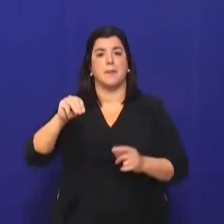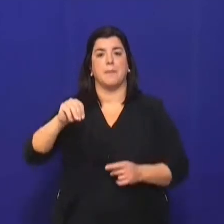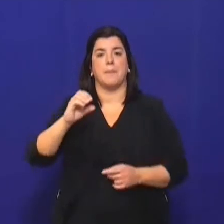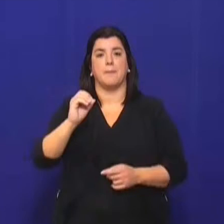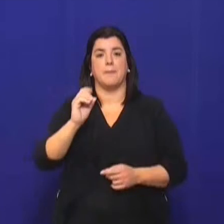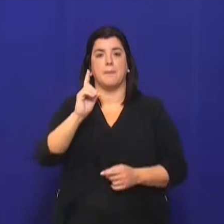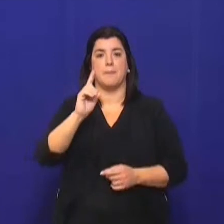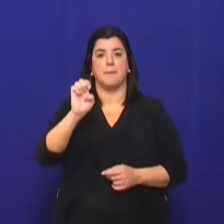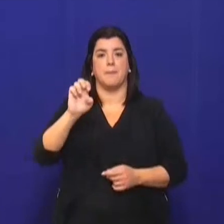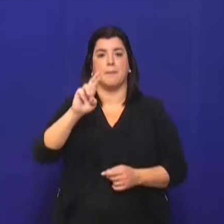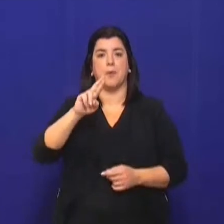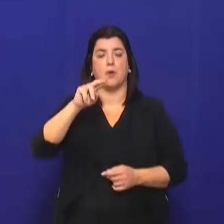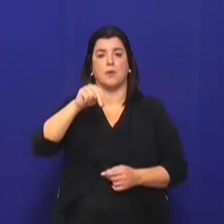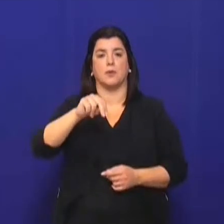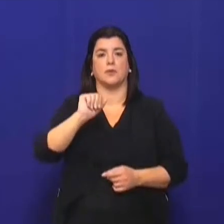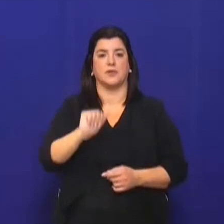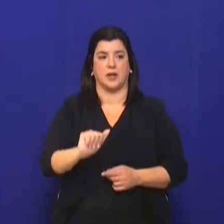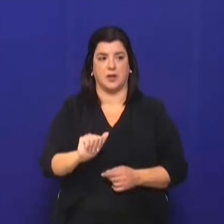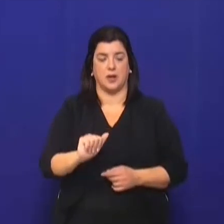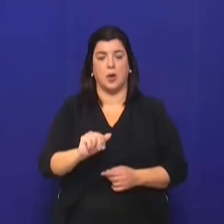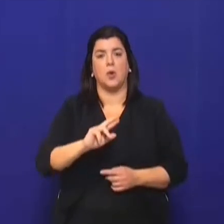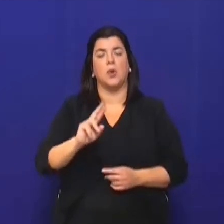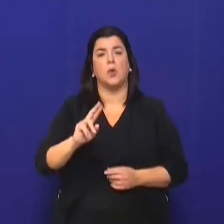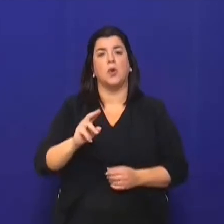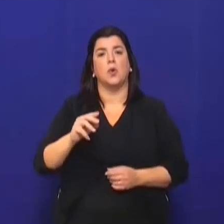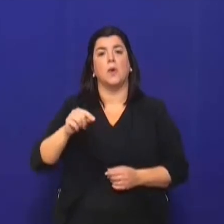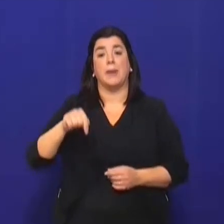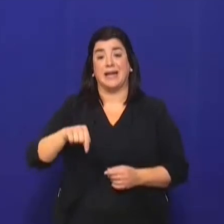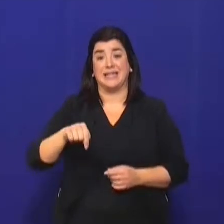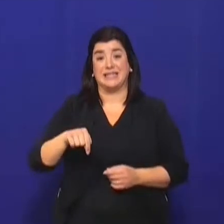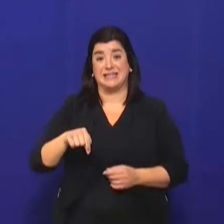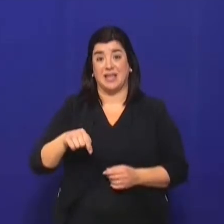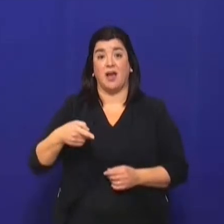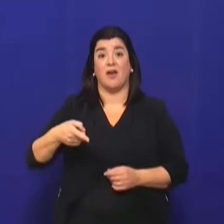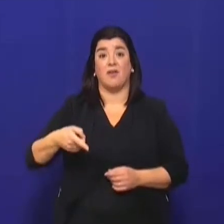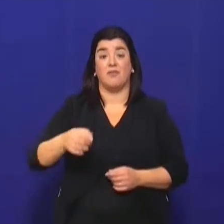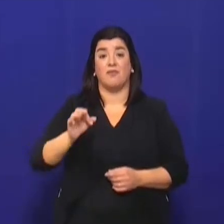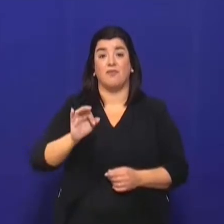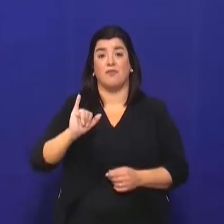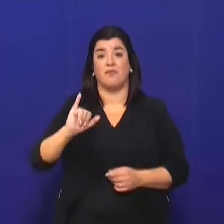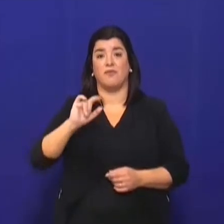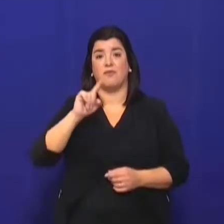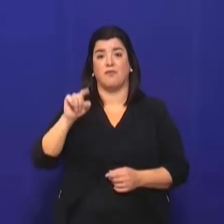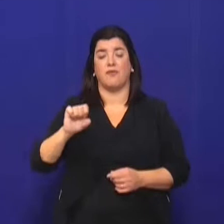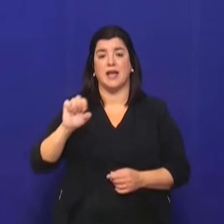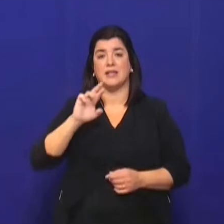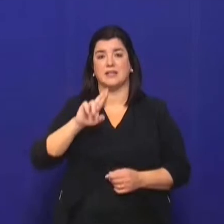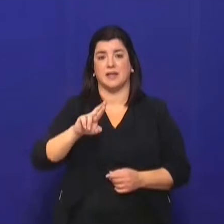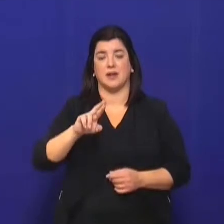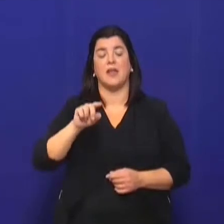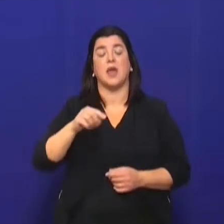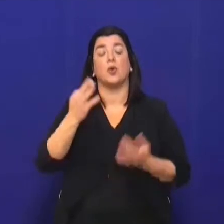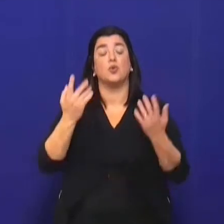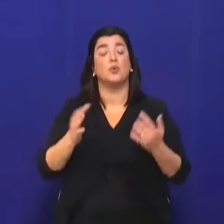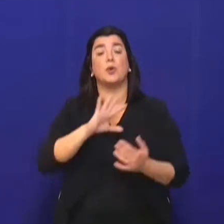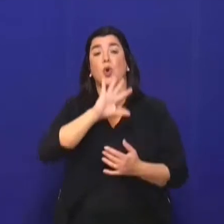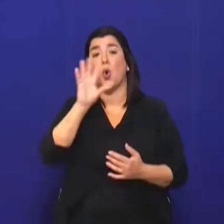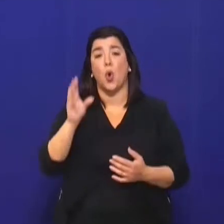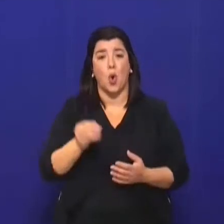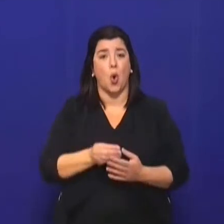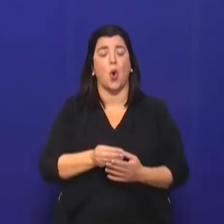parti tad-dożi li għandna huma tal-Pfizer u bħalissa li qegħdin nużaw kollha dawk in-numri li tajtkom huma kollha